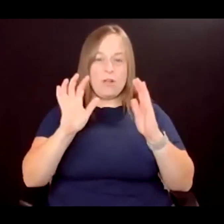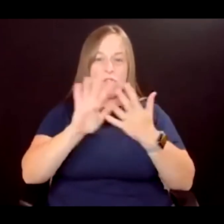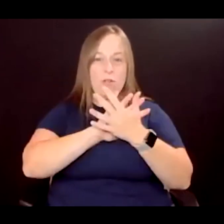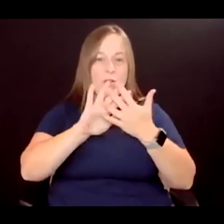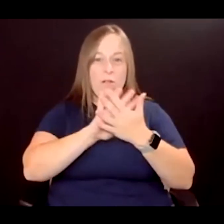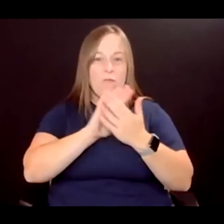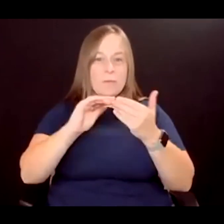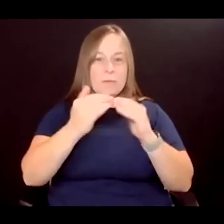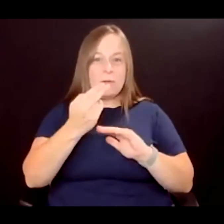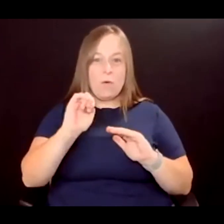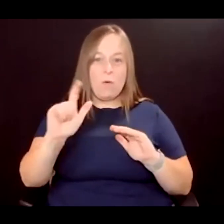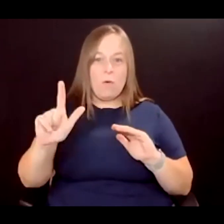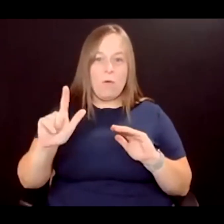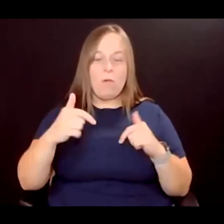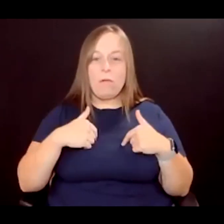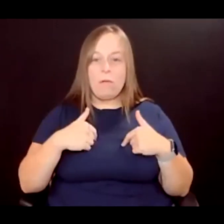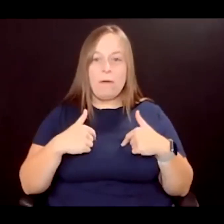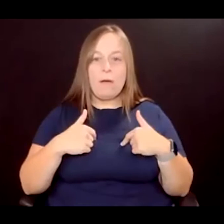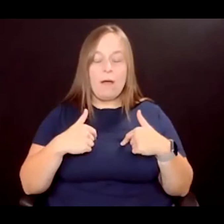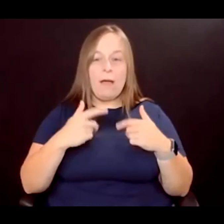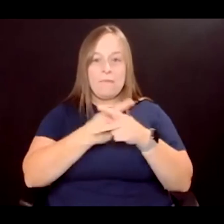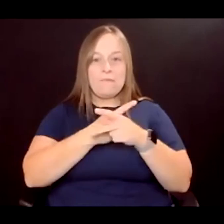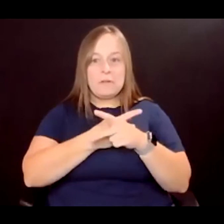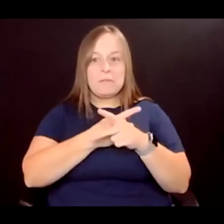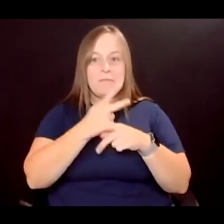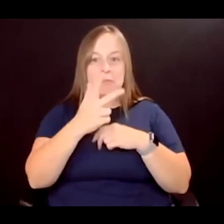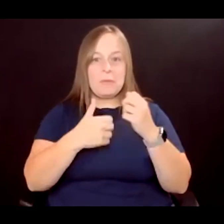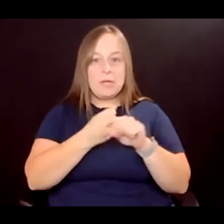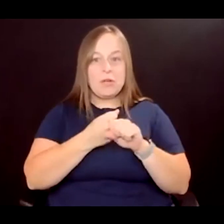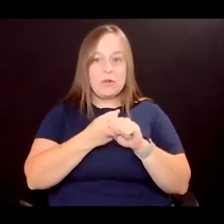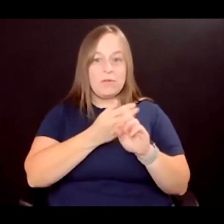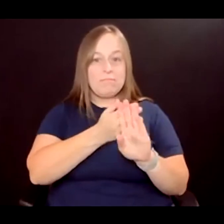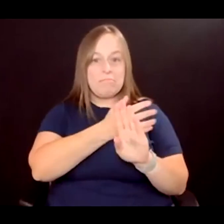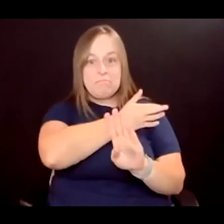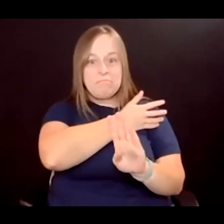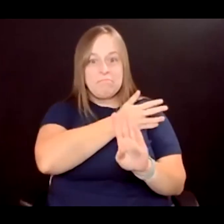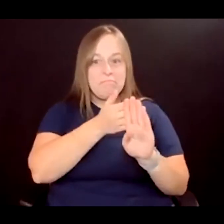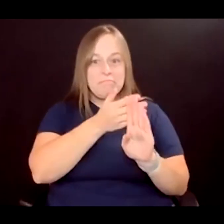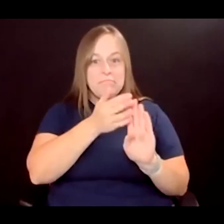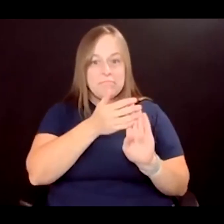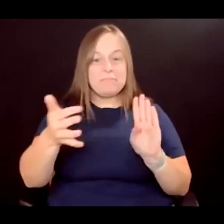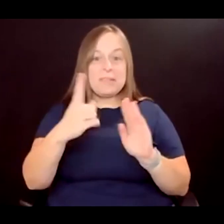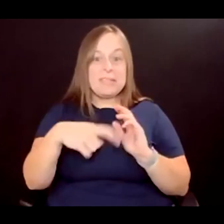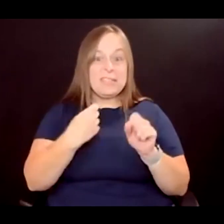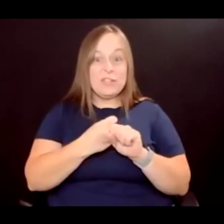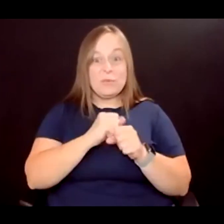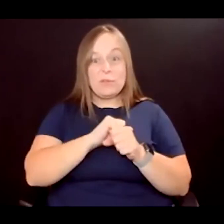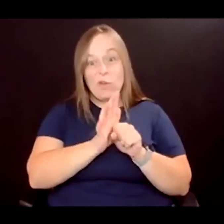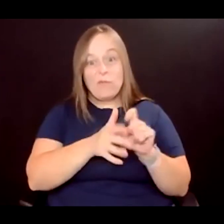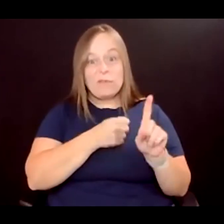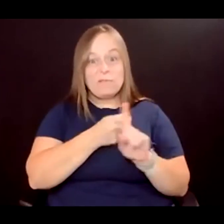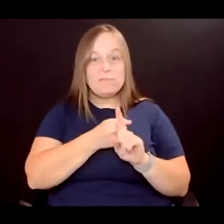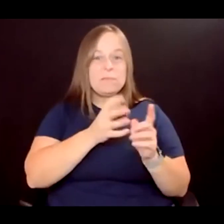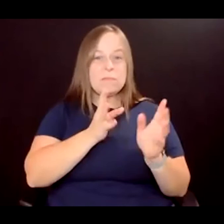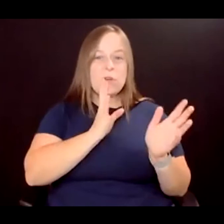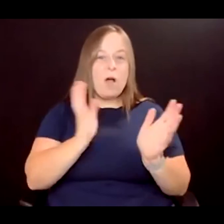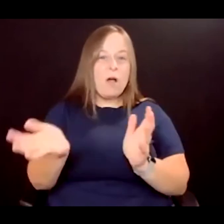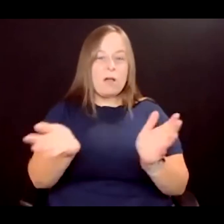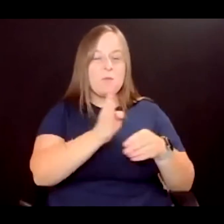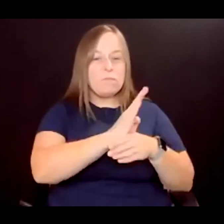Just so you know, the reason I stayed independent, I'm 47 years old. I've been independent since I was 18.